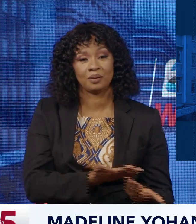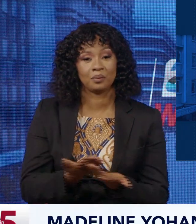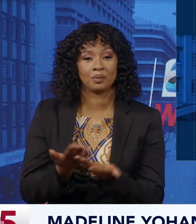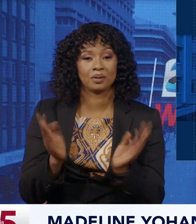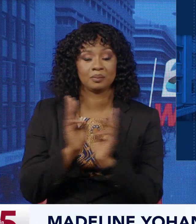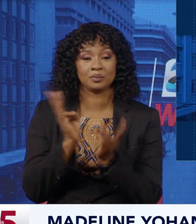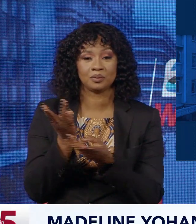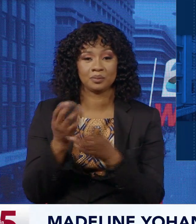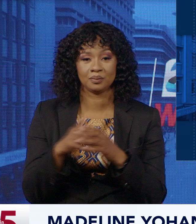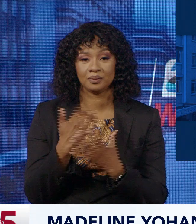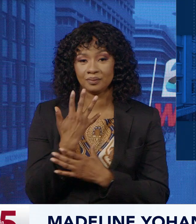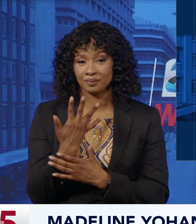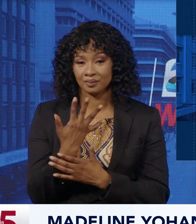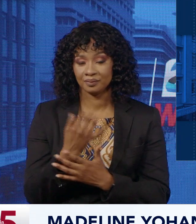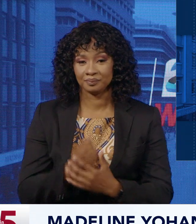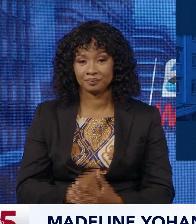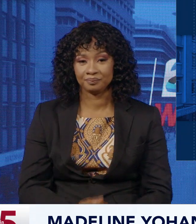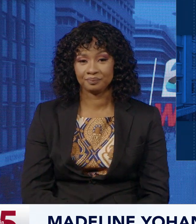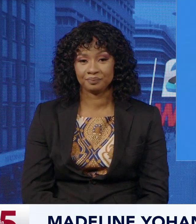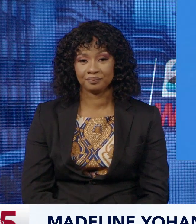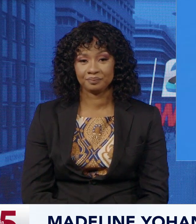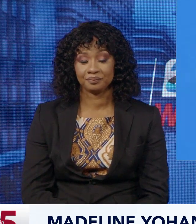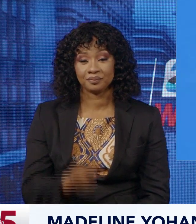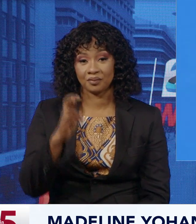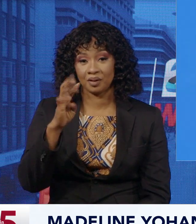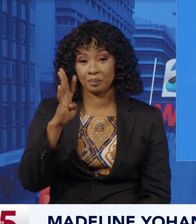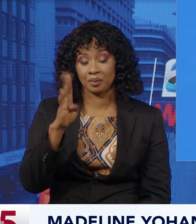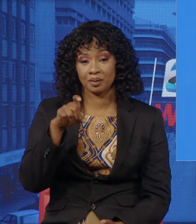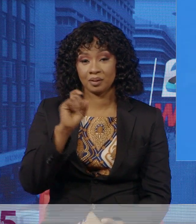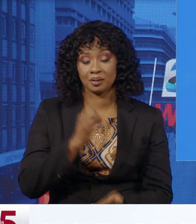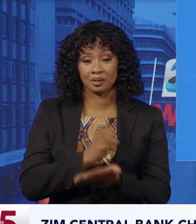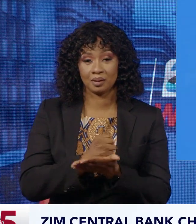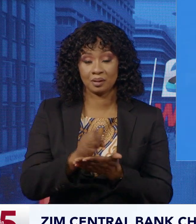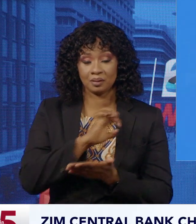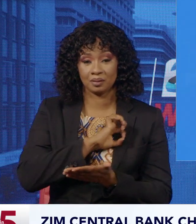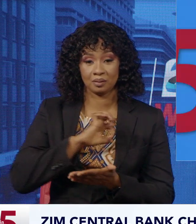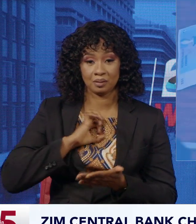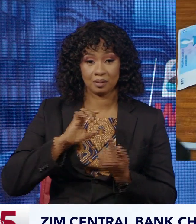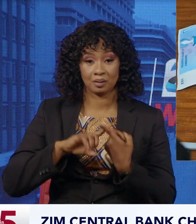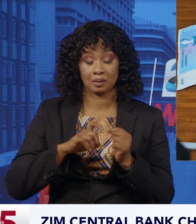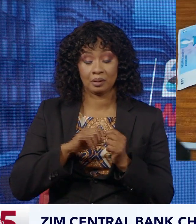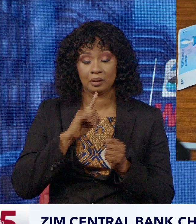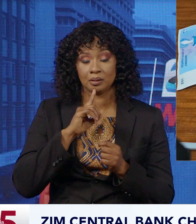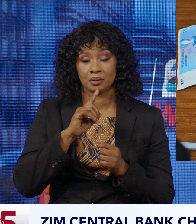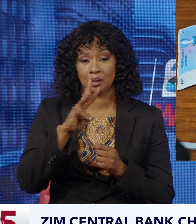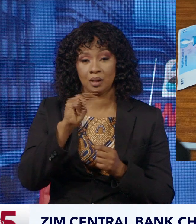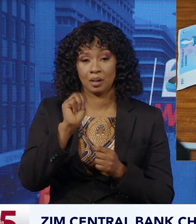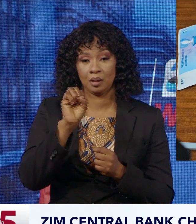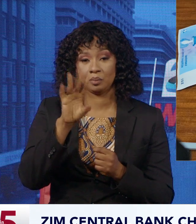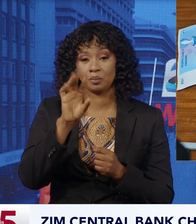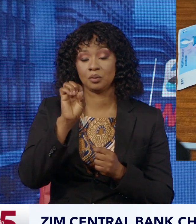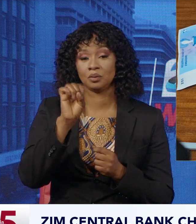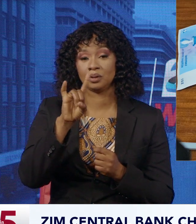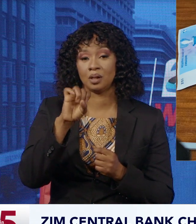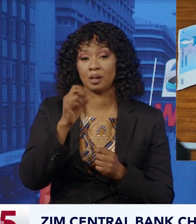Hello and welcome to World in 5. Reserve Bank of Zimbabwe Governor John Mushayabanu anticipates the recently introduced